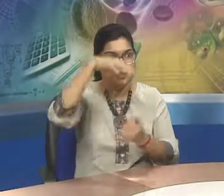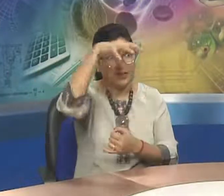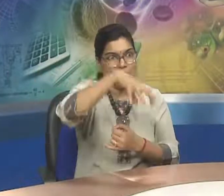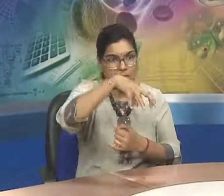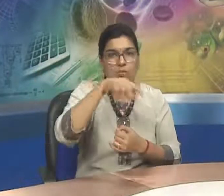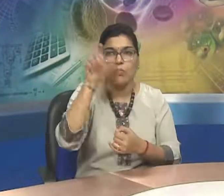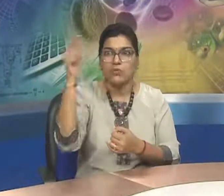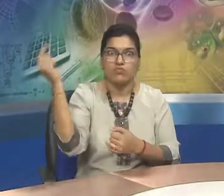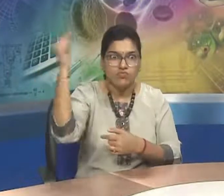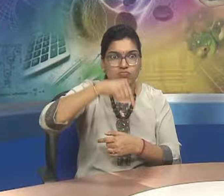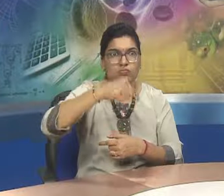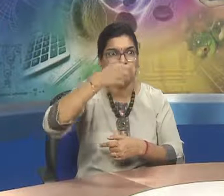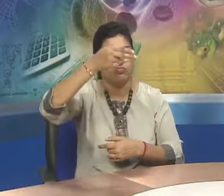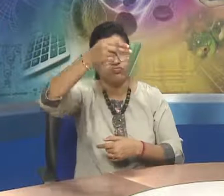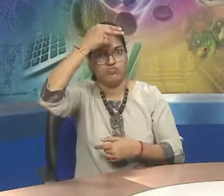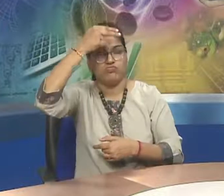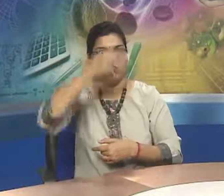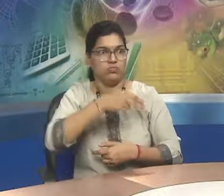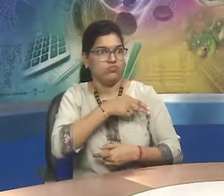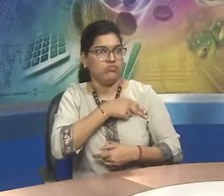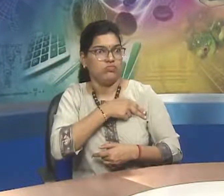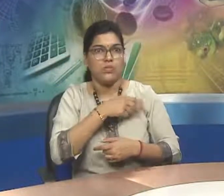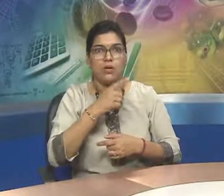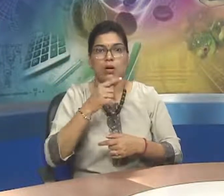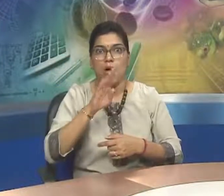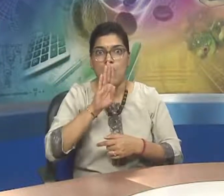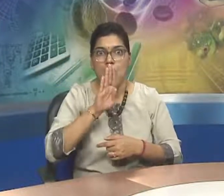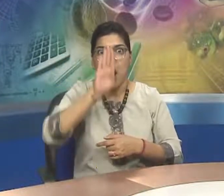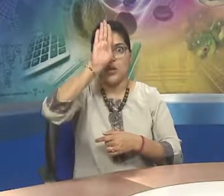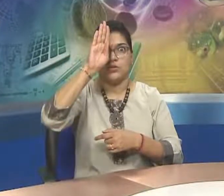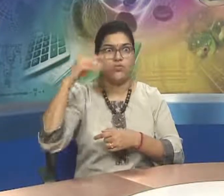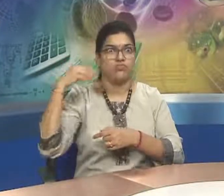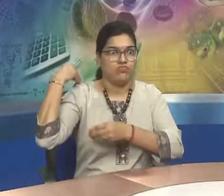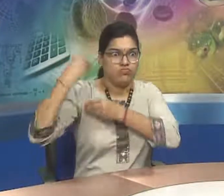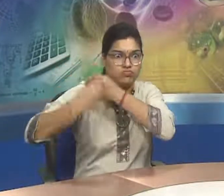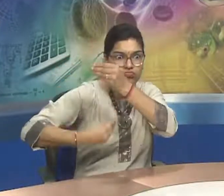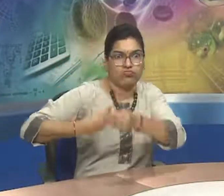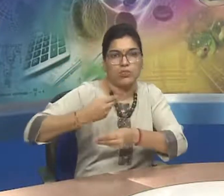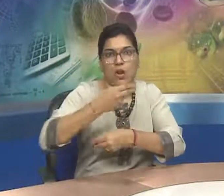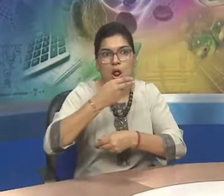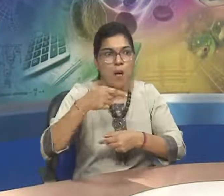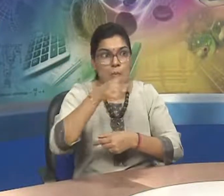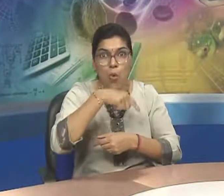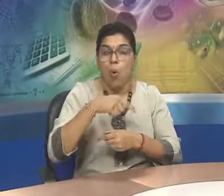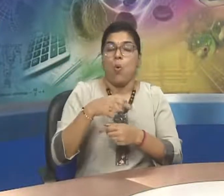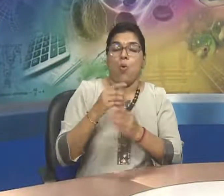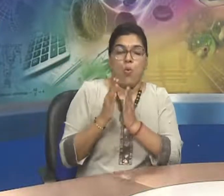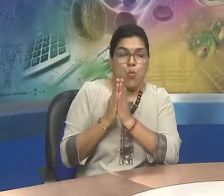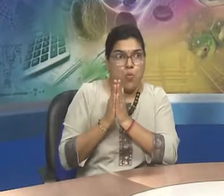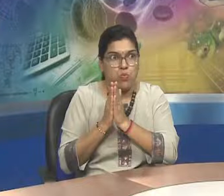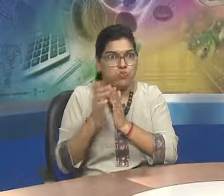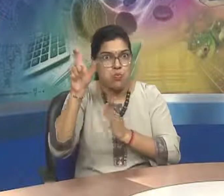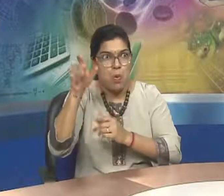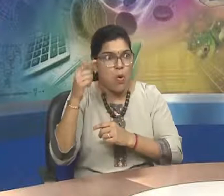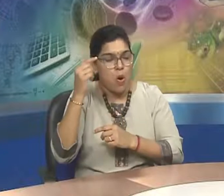If there is any person who is willing to have a special title